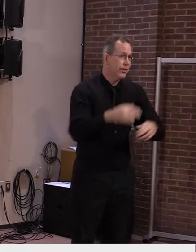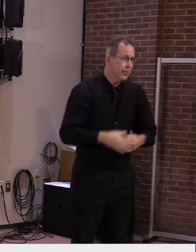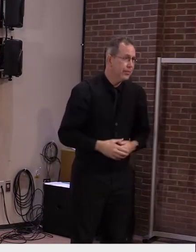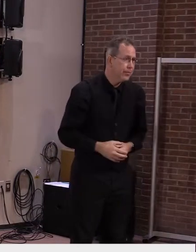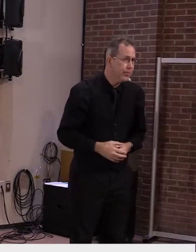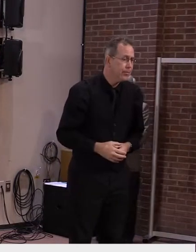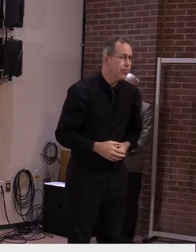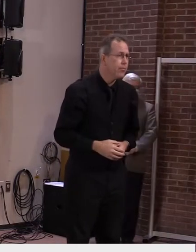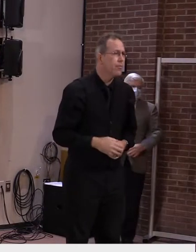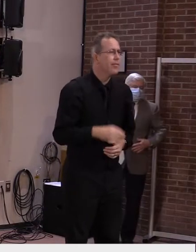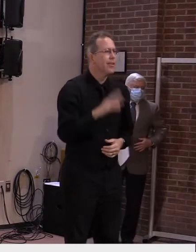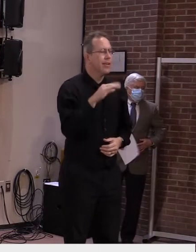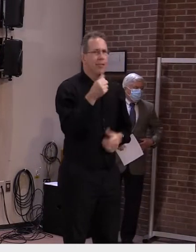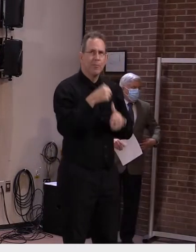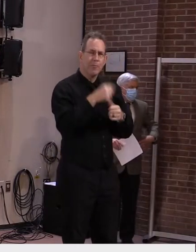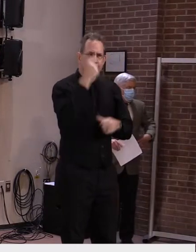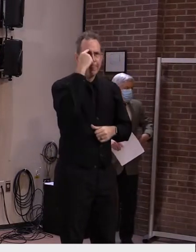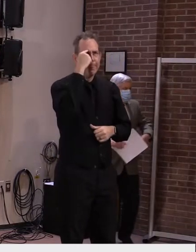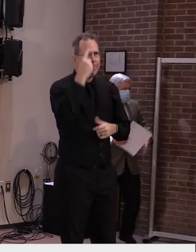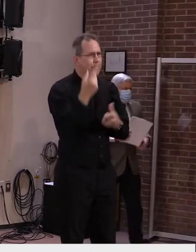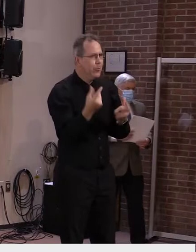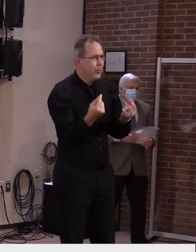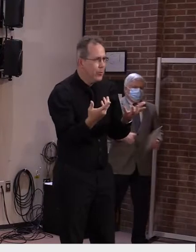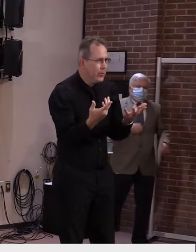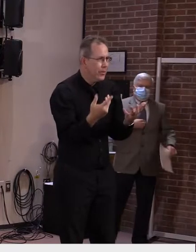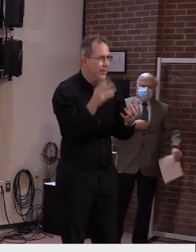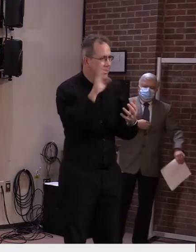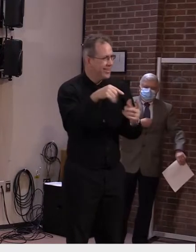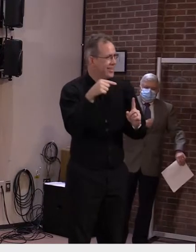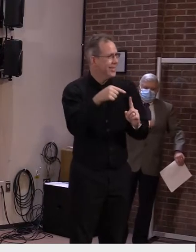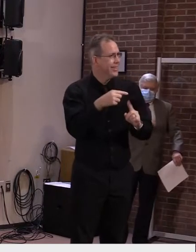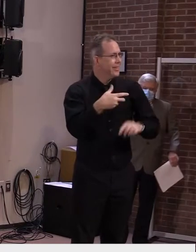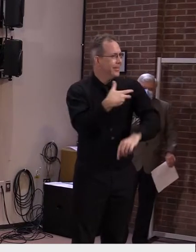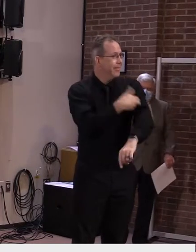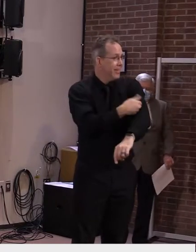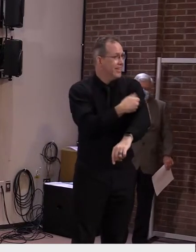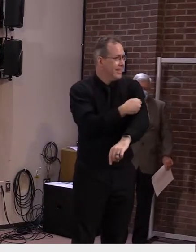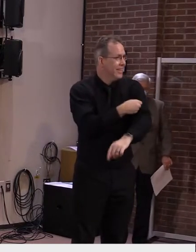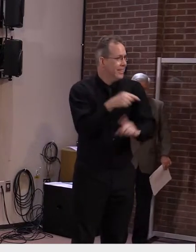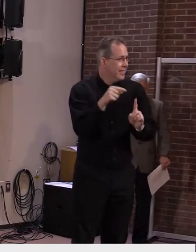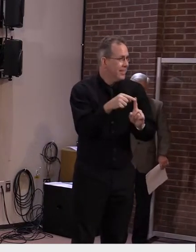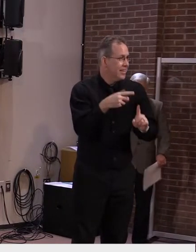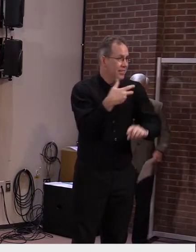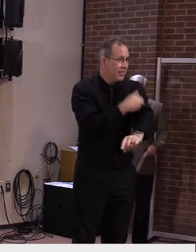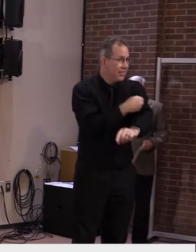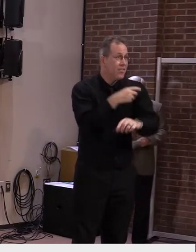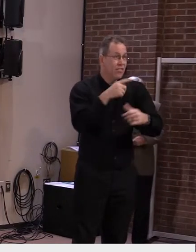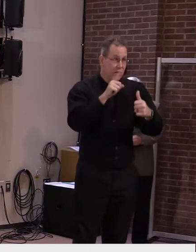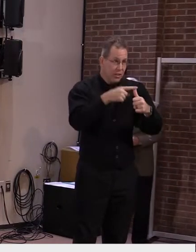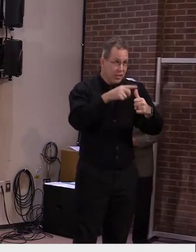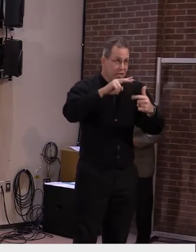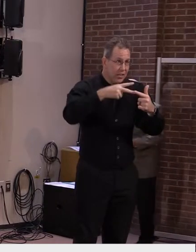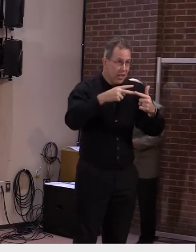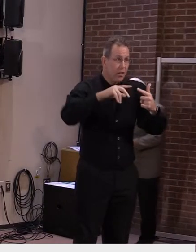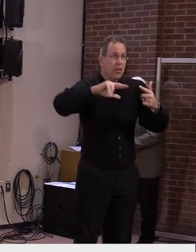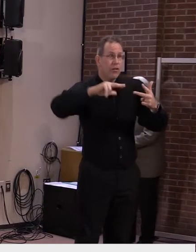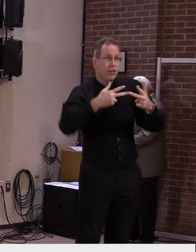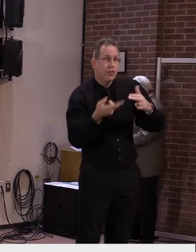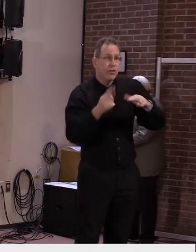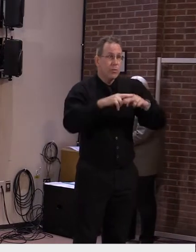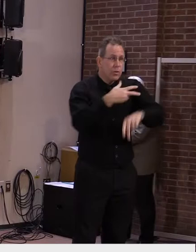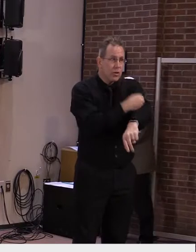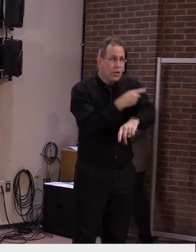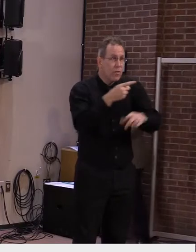First and foremost, get vaccinated and boosted. It's not too late. Wear a